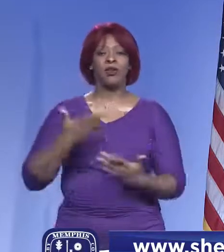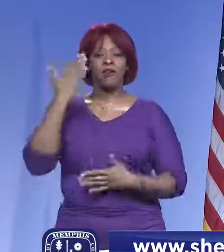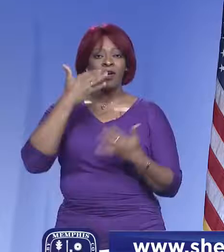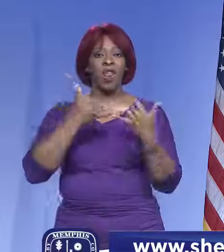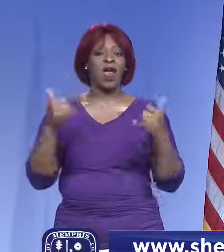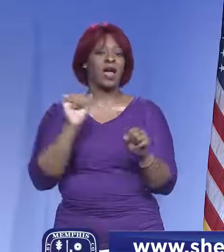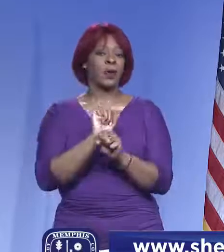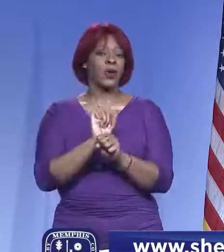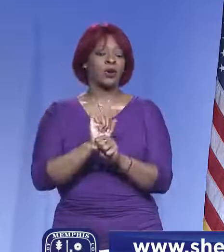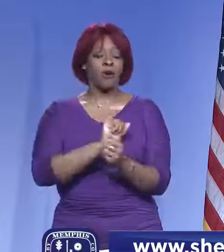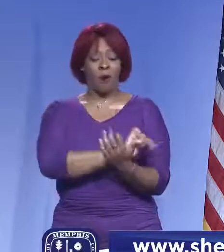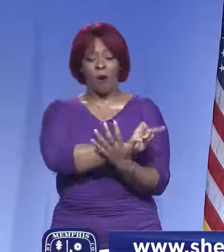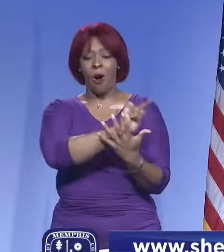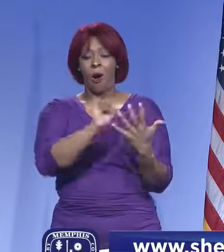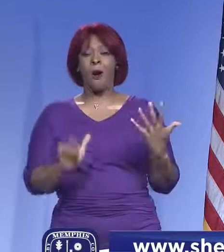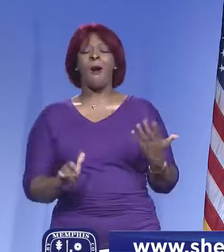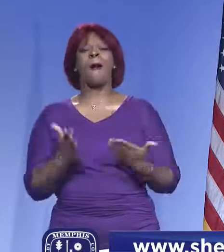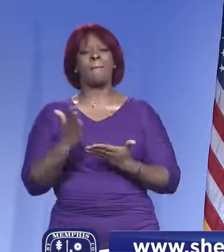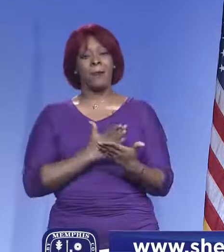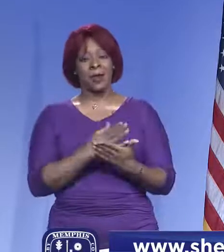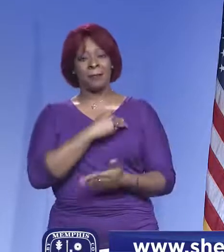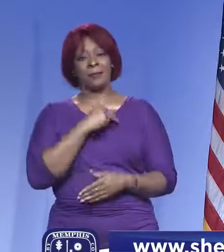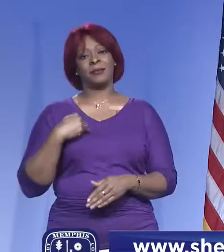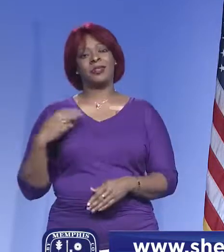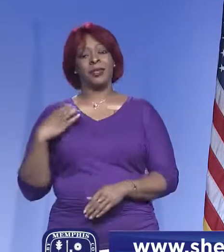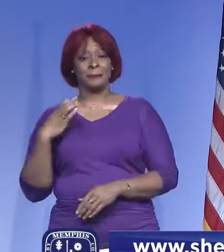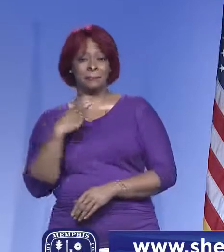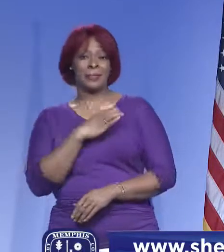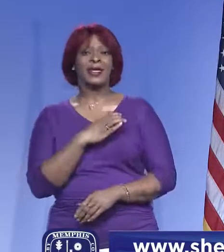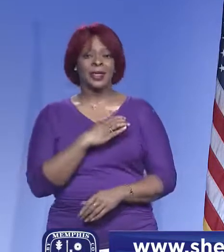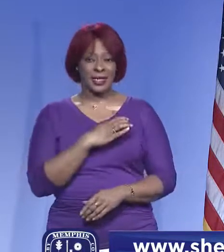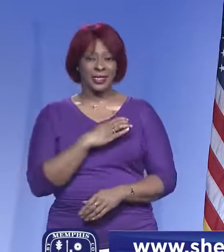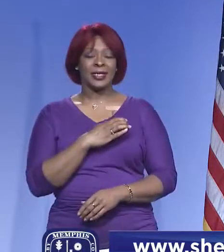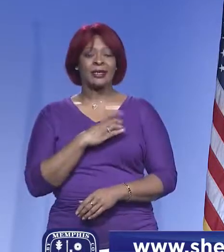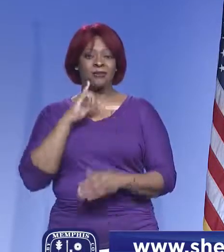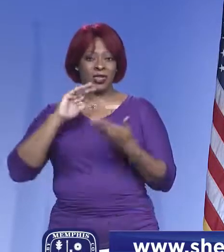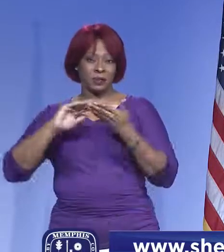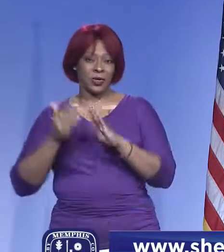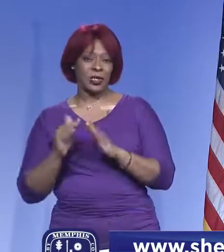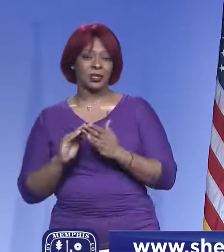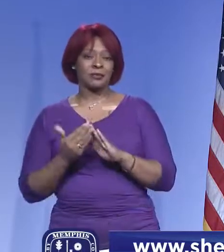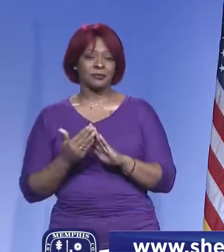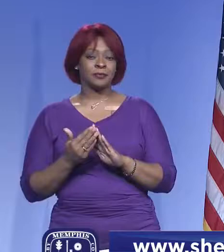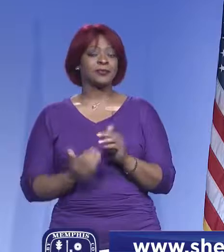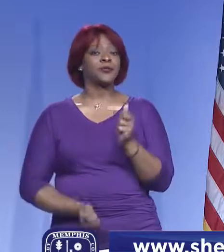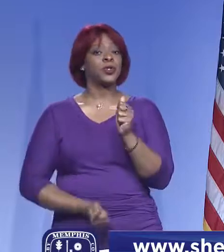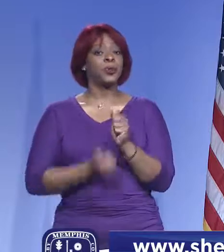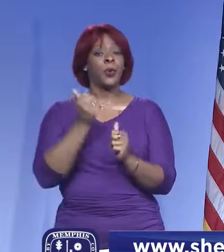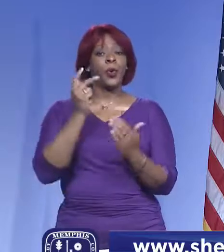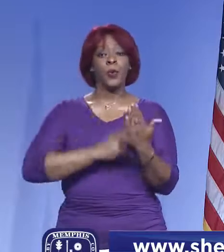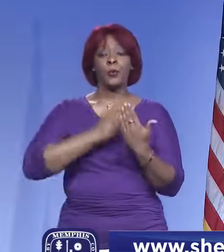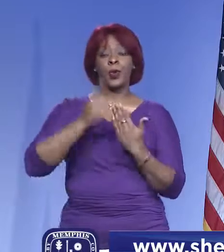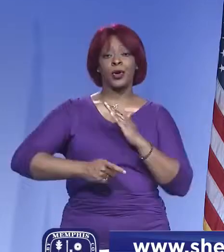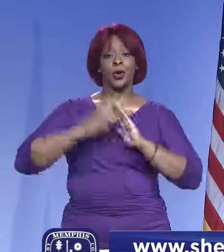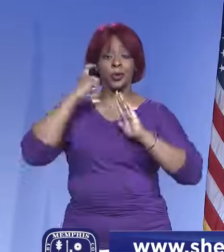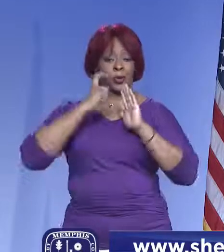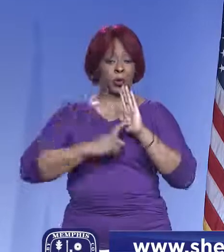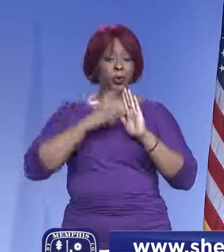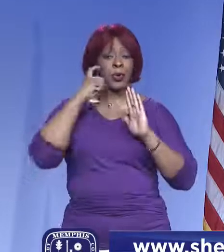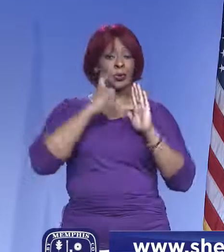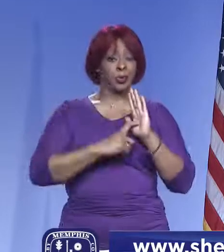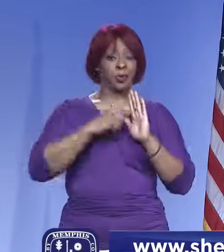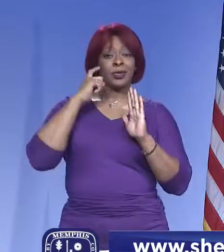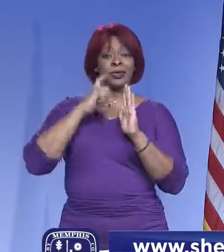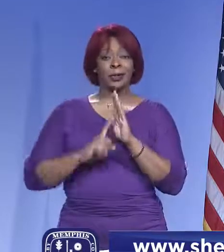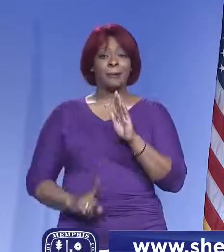workers, all represented in terms of membership on the COVID Community Council. I think a lot of the kind of programming you see that comes out